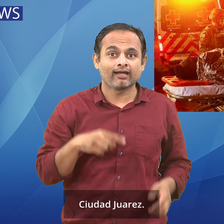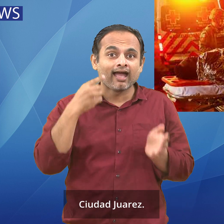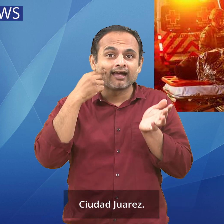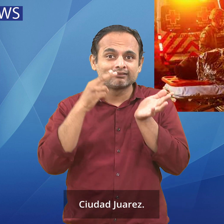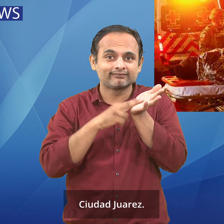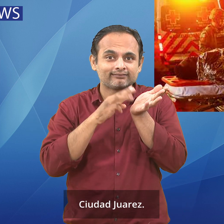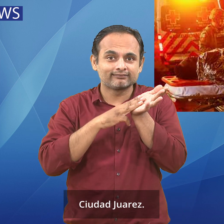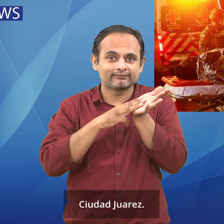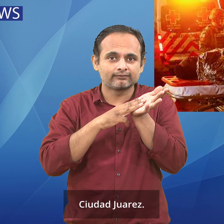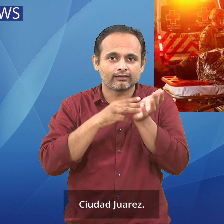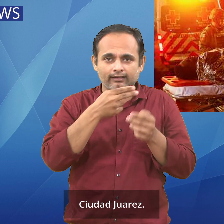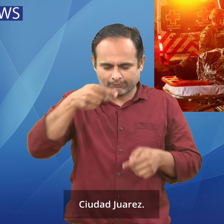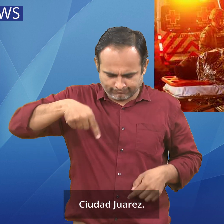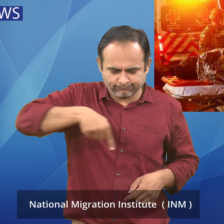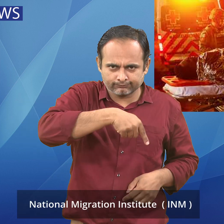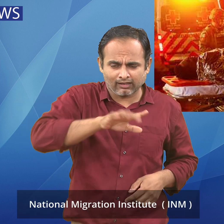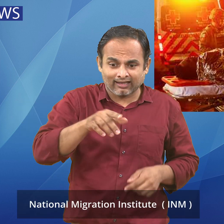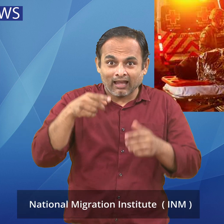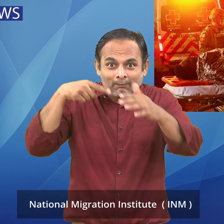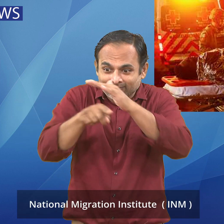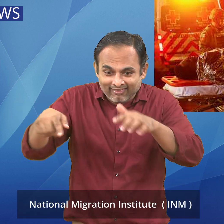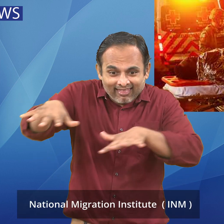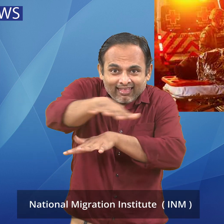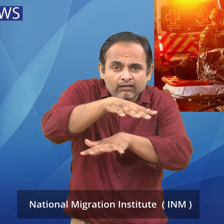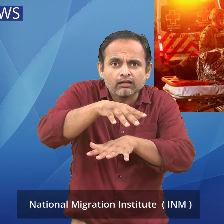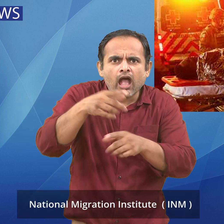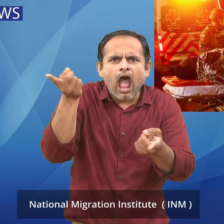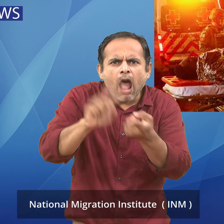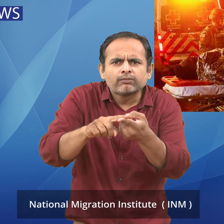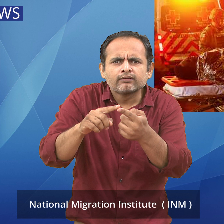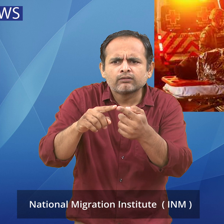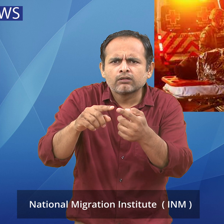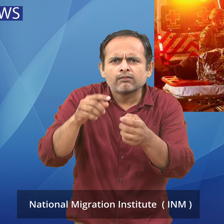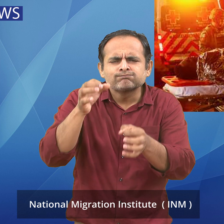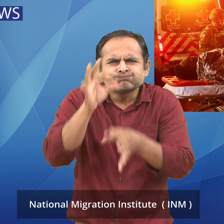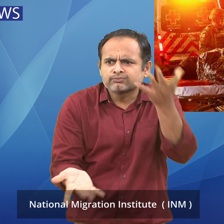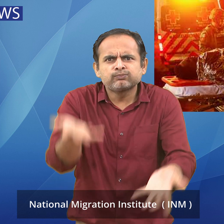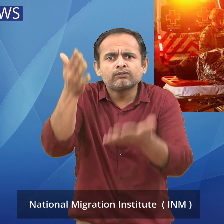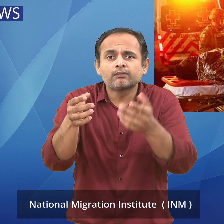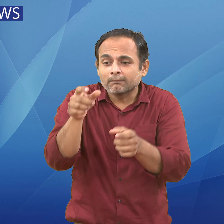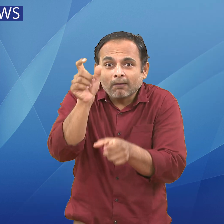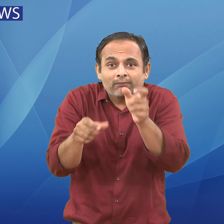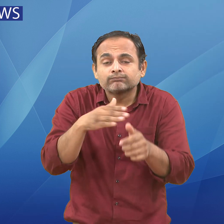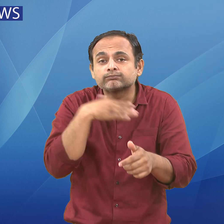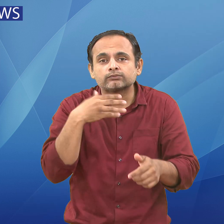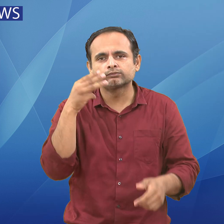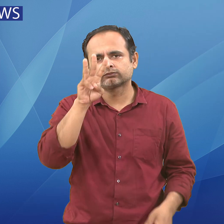Institute (INM) facility at Ciudad Juarez. Numerous migrants have been detained in the center in recent days